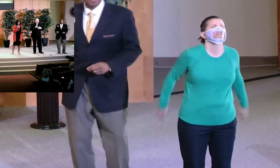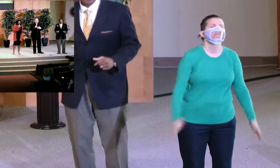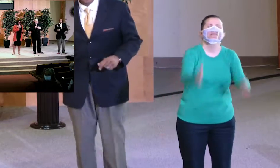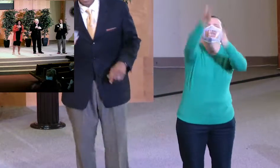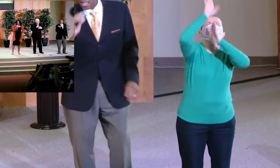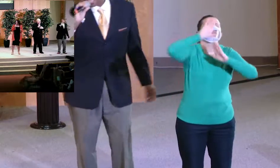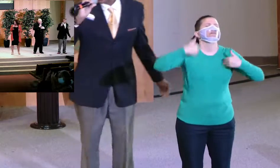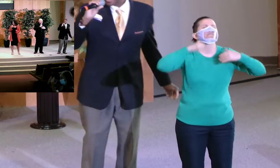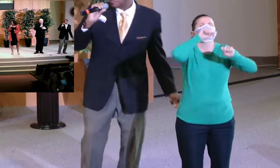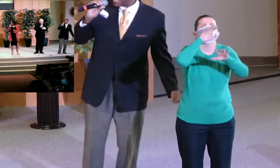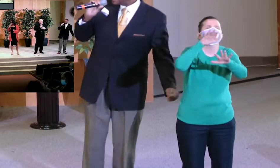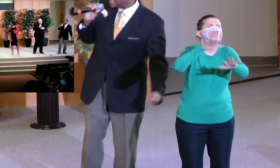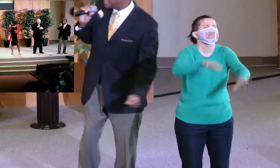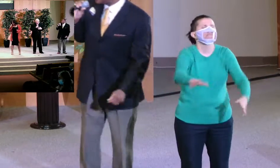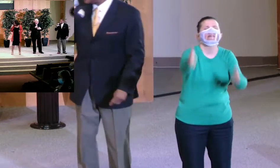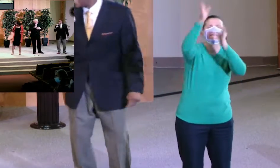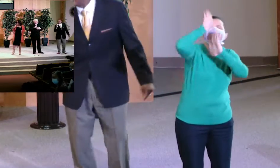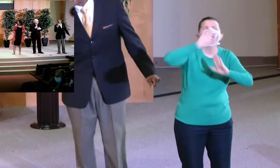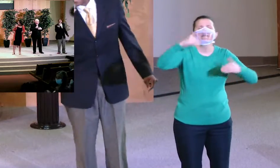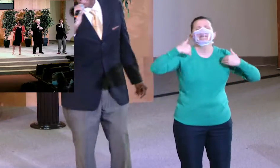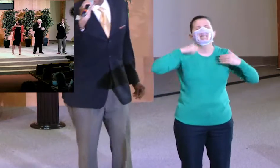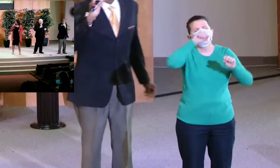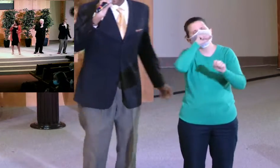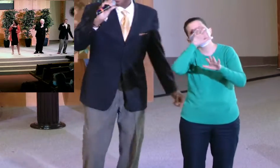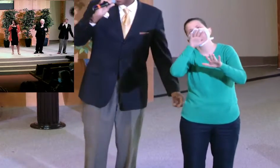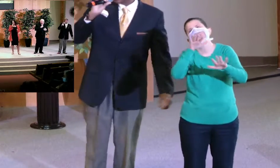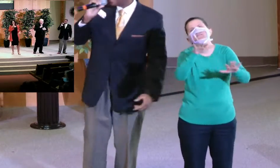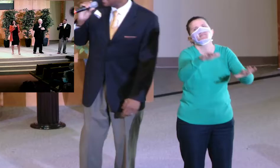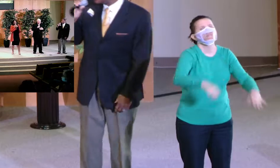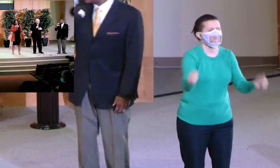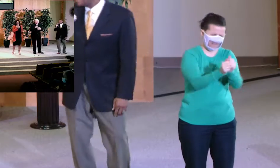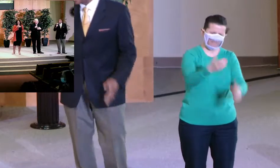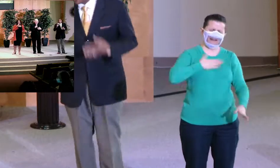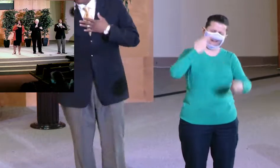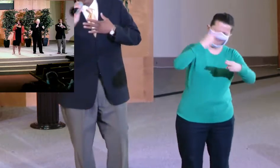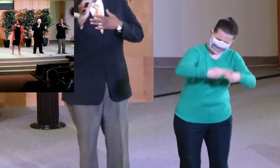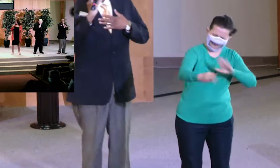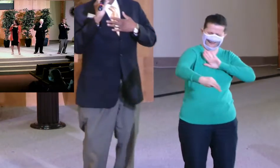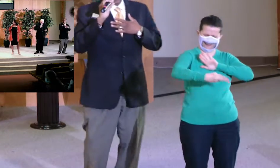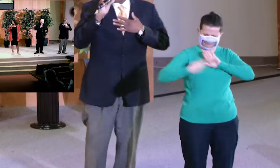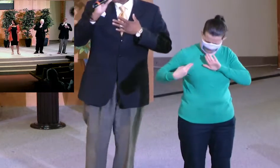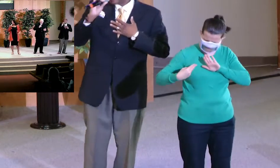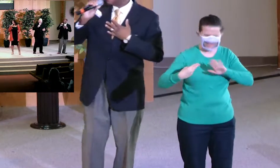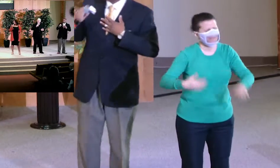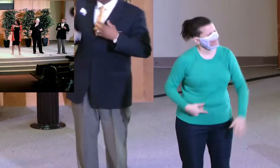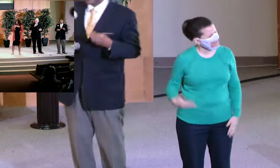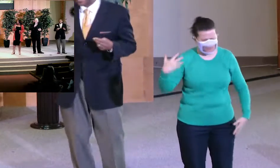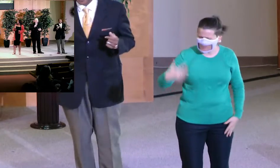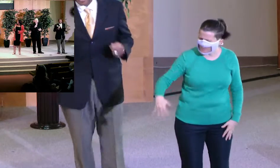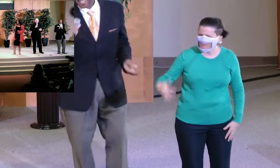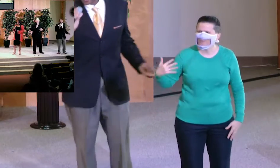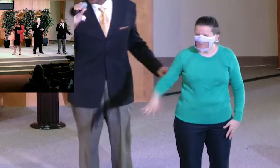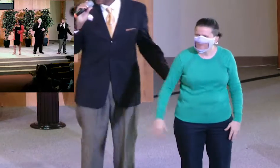got a blessing. God's got a blessing. God's got a blessing. God's got a blessing. God's got a blessing. With my name on it. With my name on it.